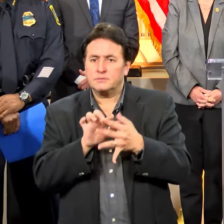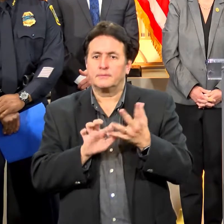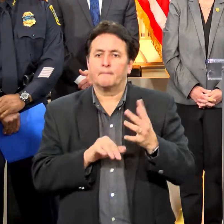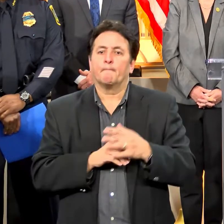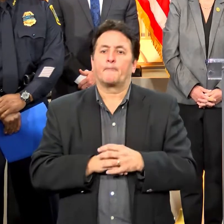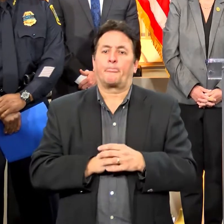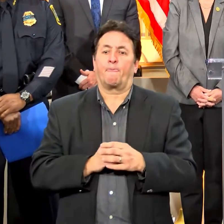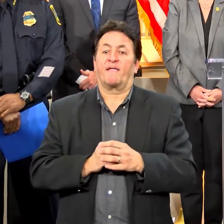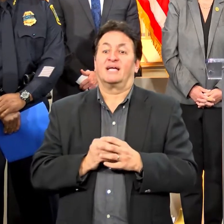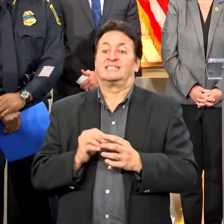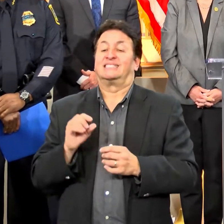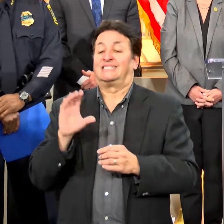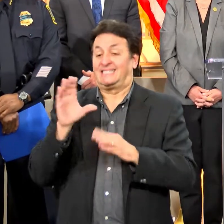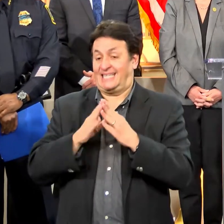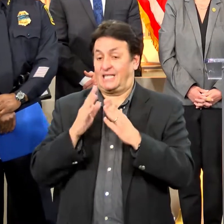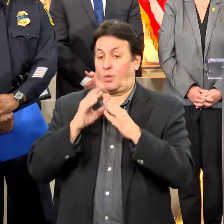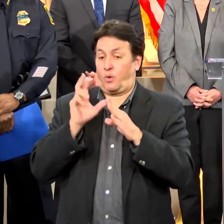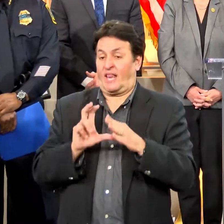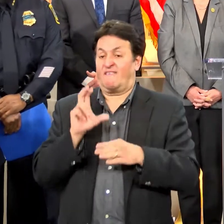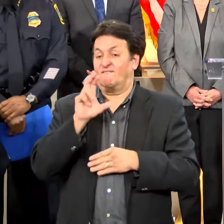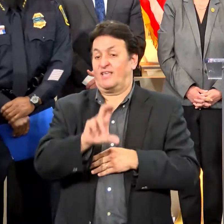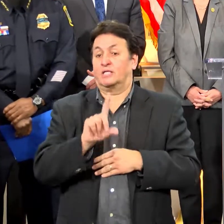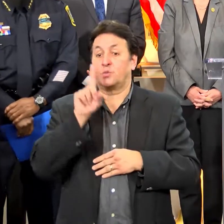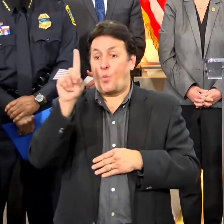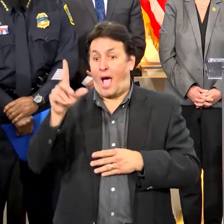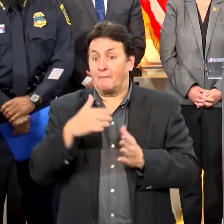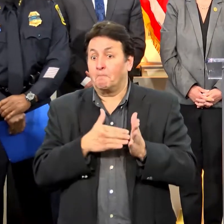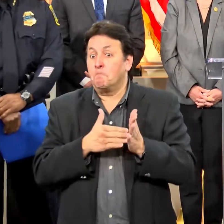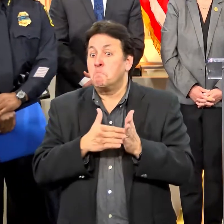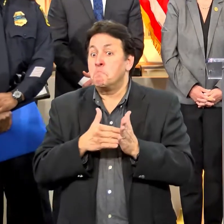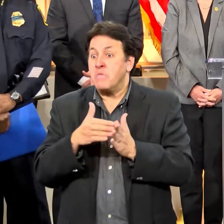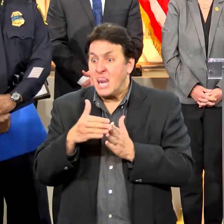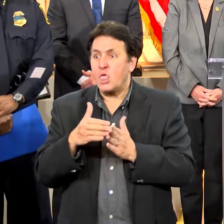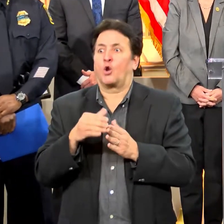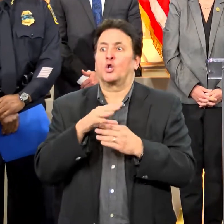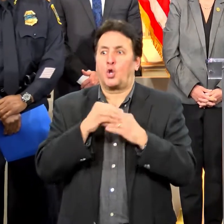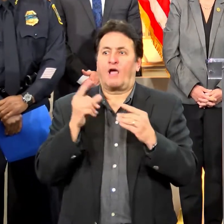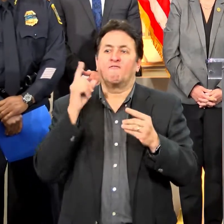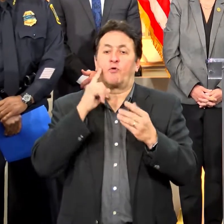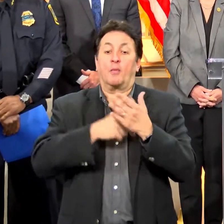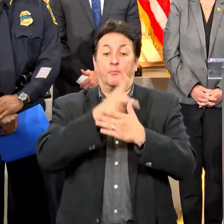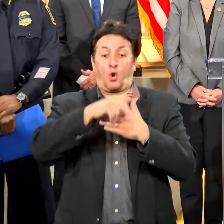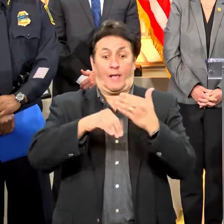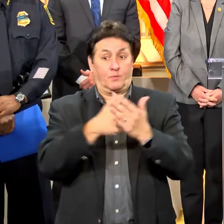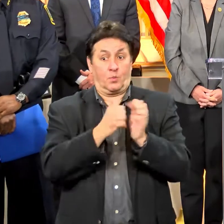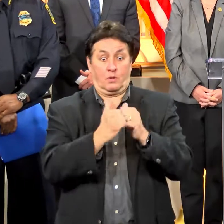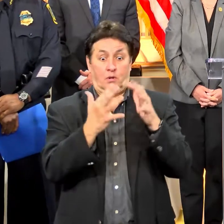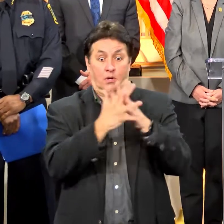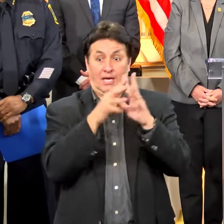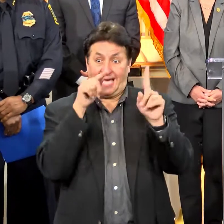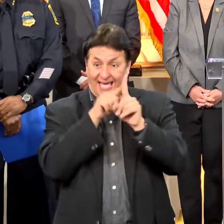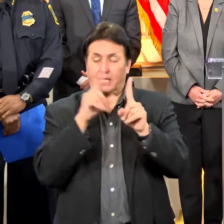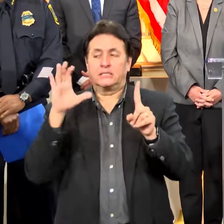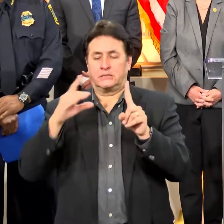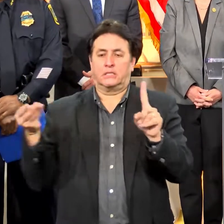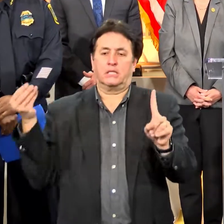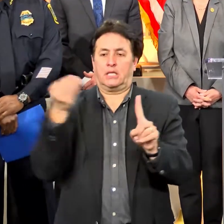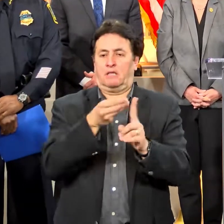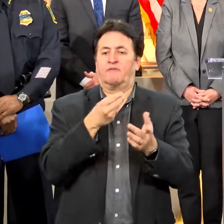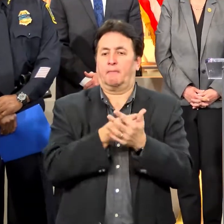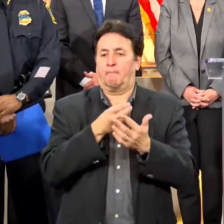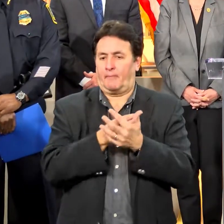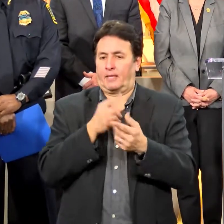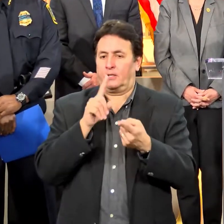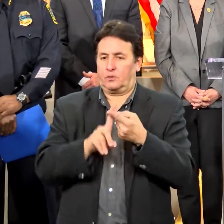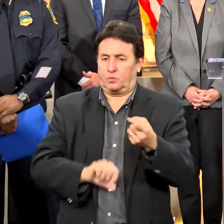to increase the number of program participants in the reentry program from 500 to 750. There are